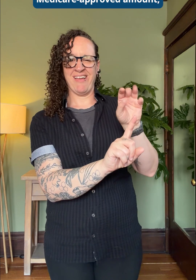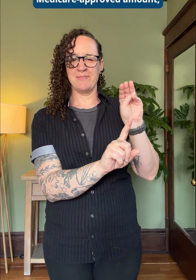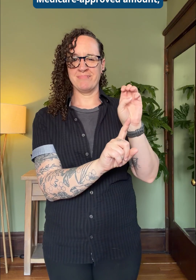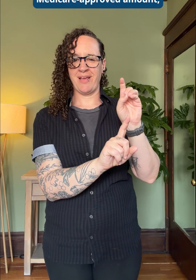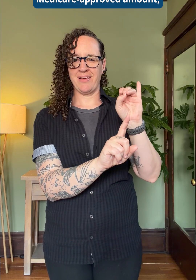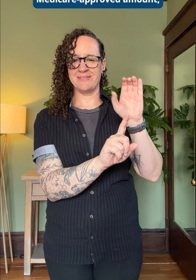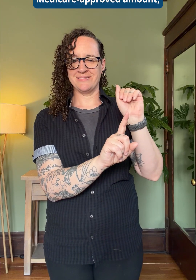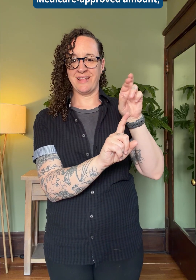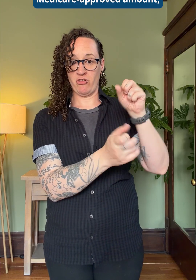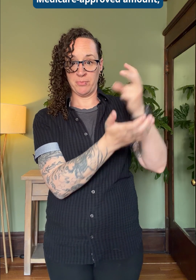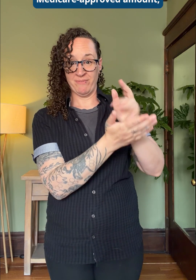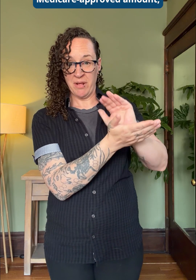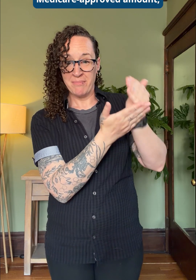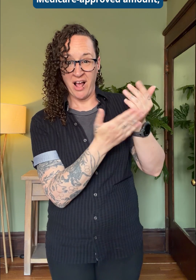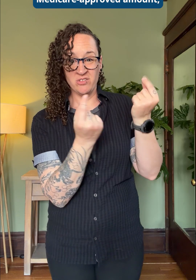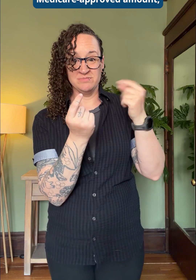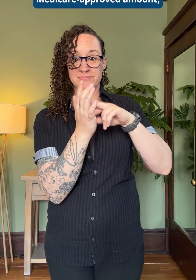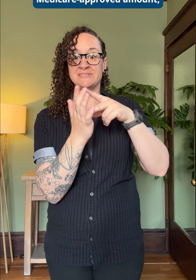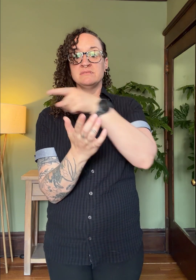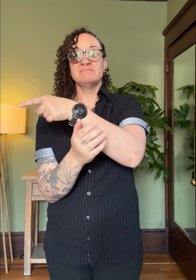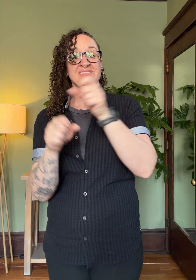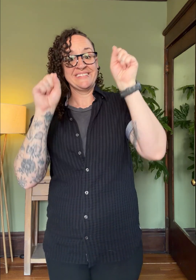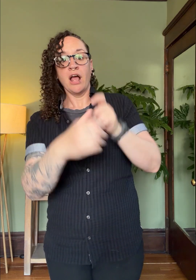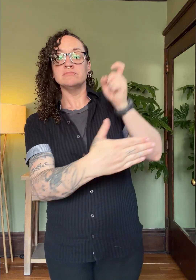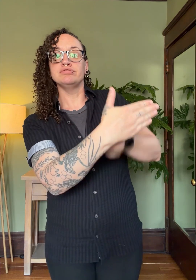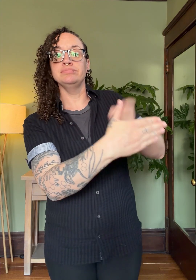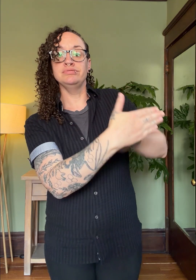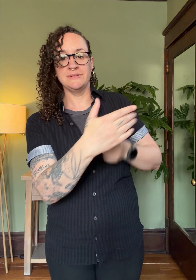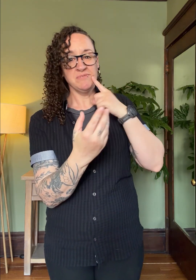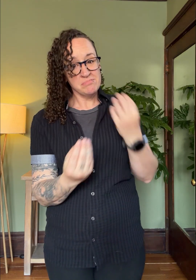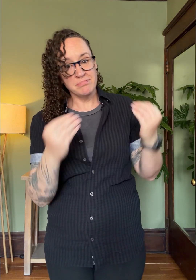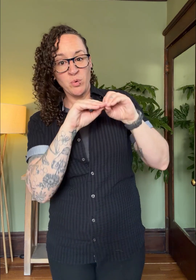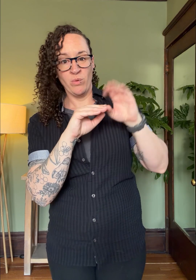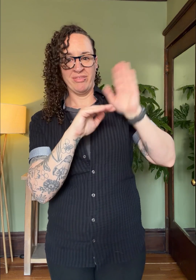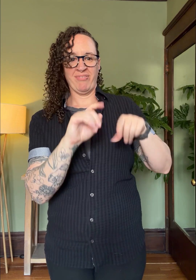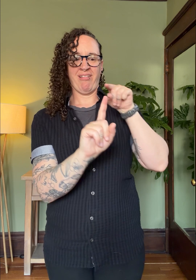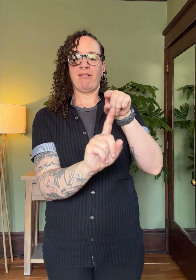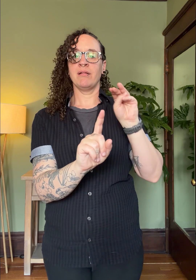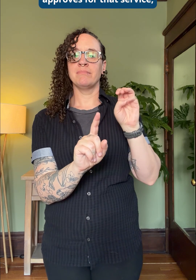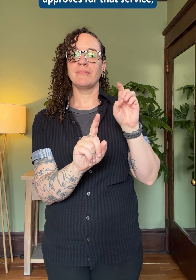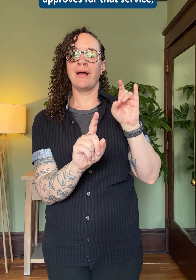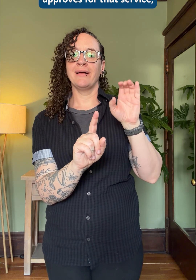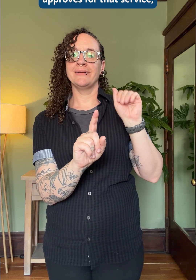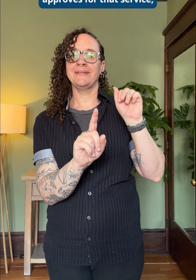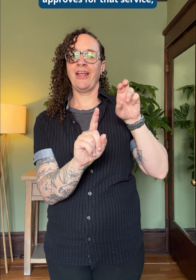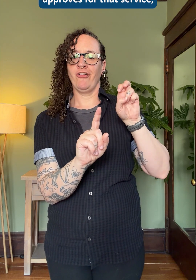If they don't charge the Medicare-approved amount, they can charge you more than the amount